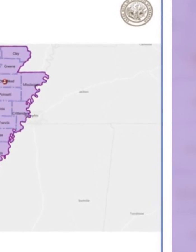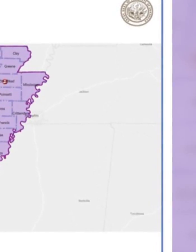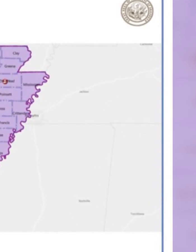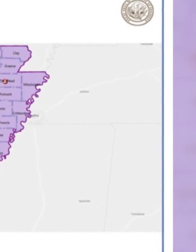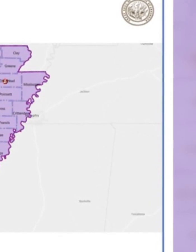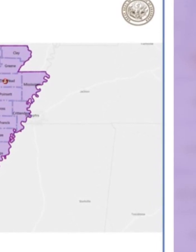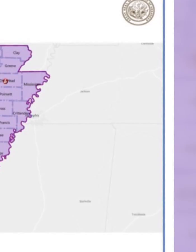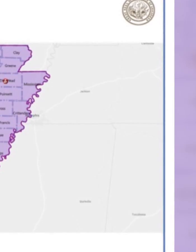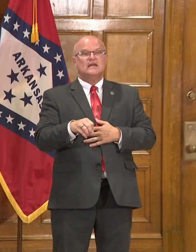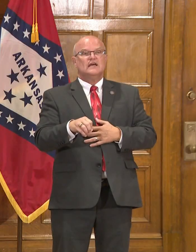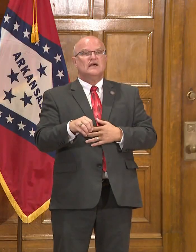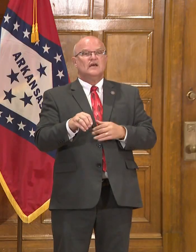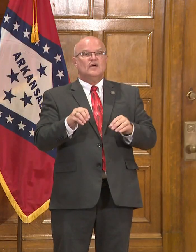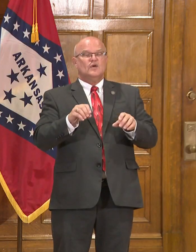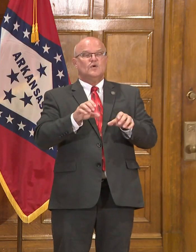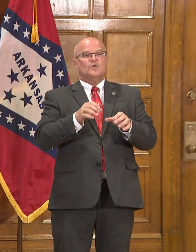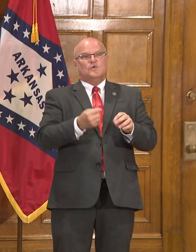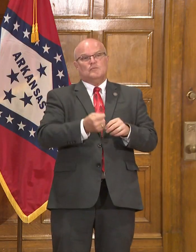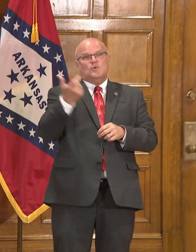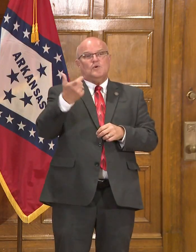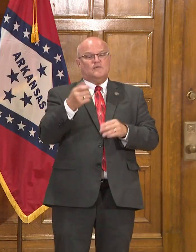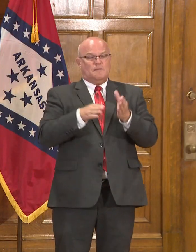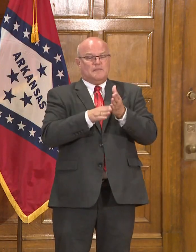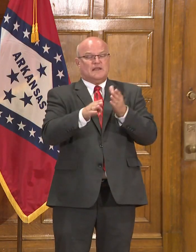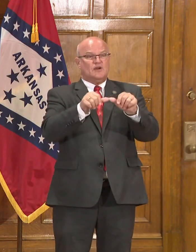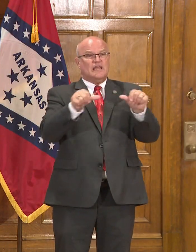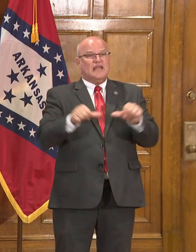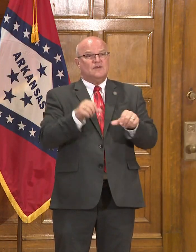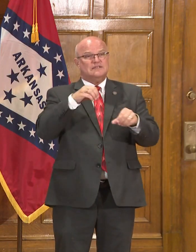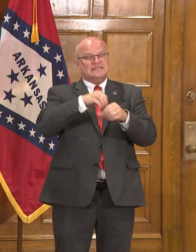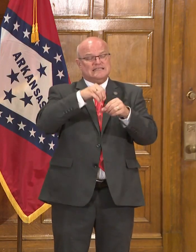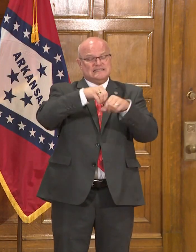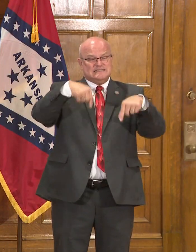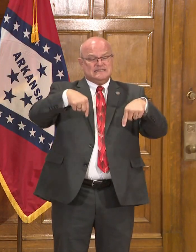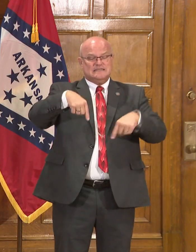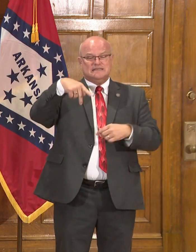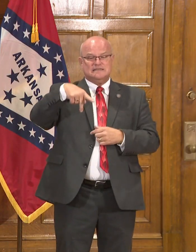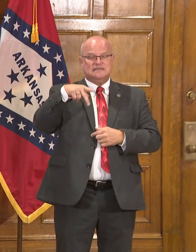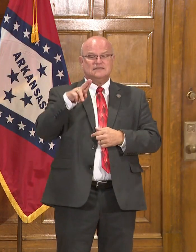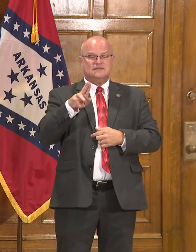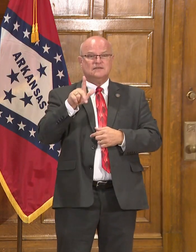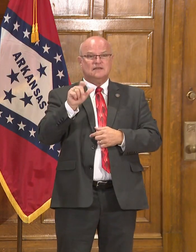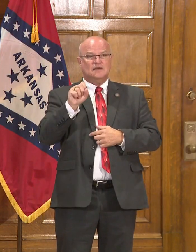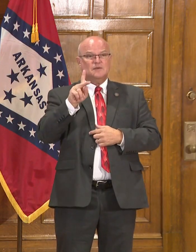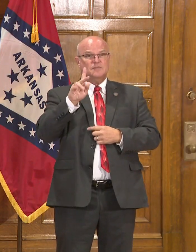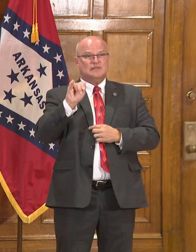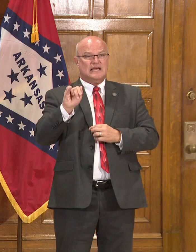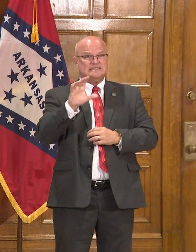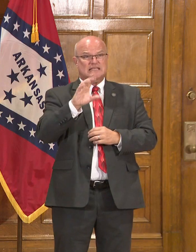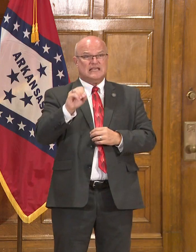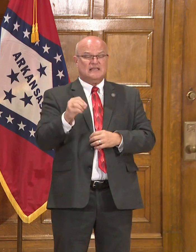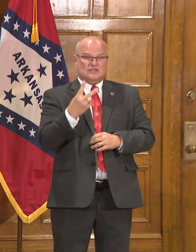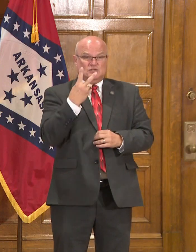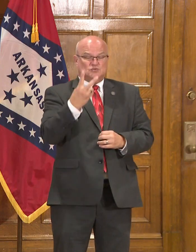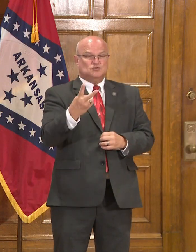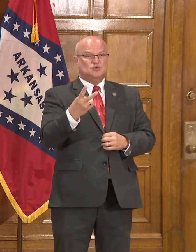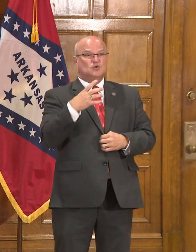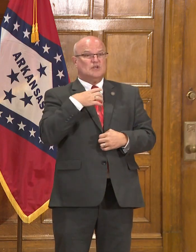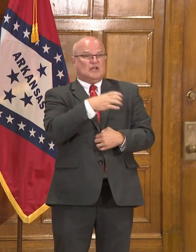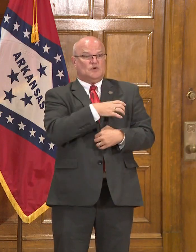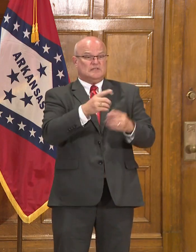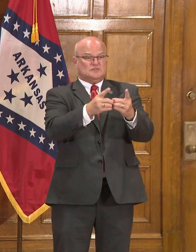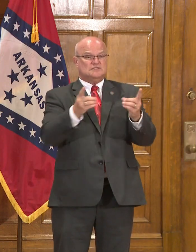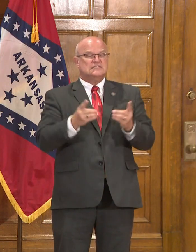split up. Removal of minority areas in Pulaski County into two different congressional districts